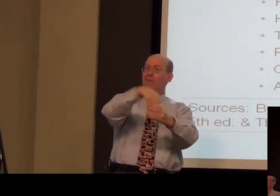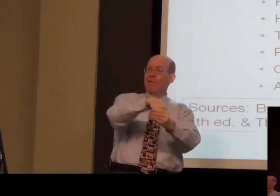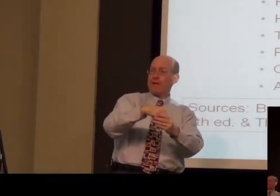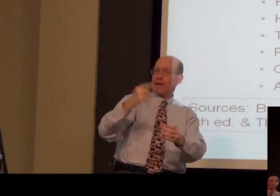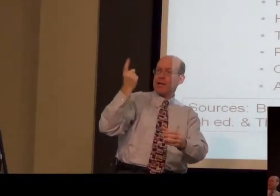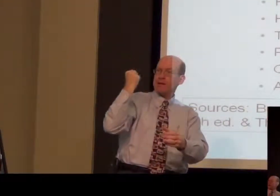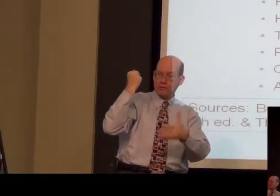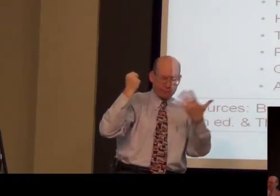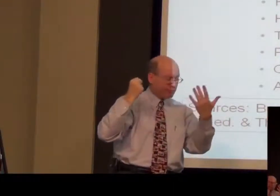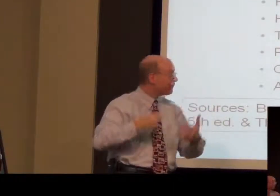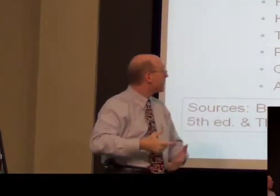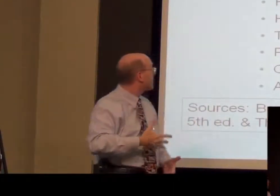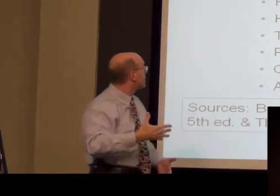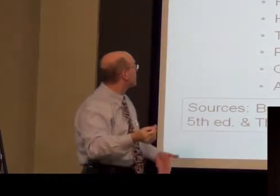projects.